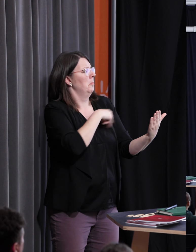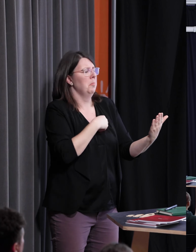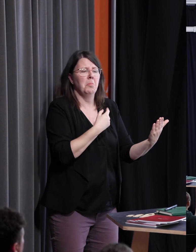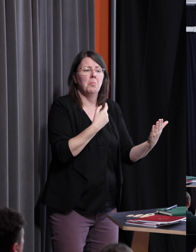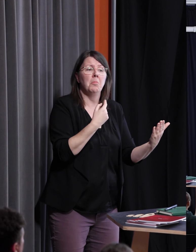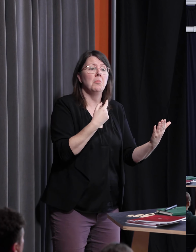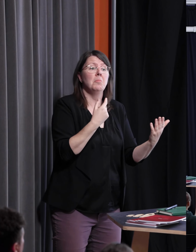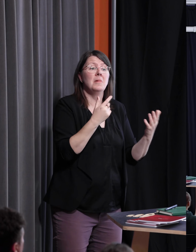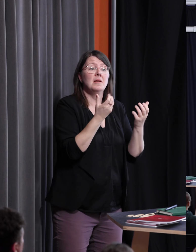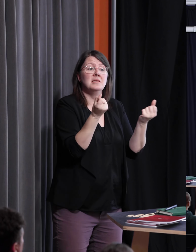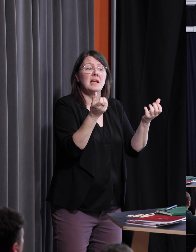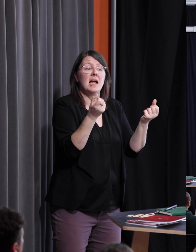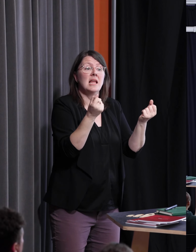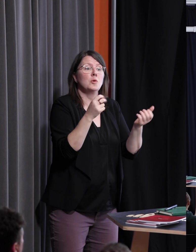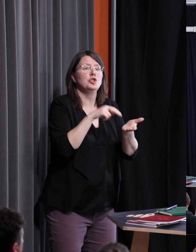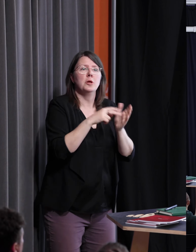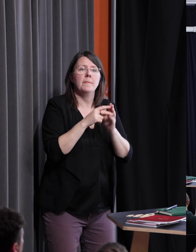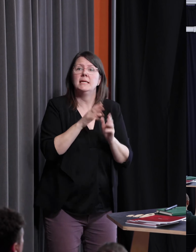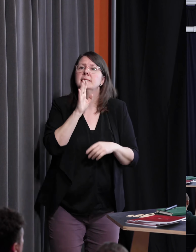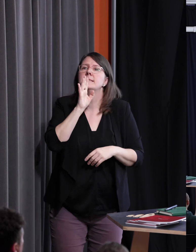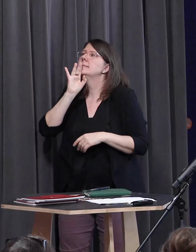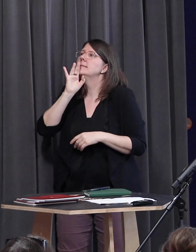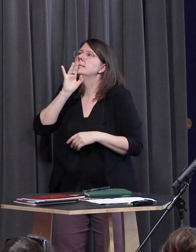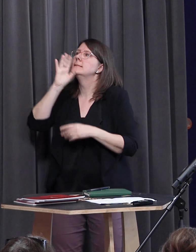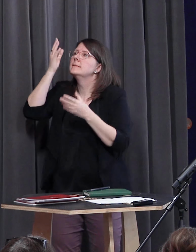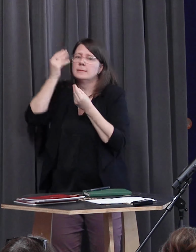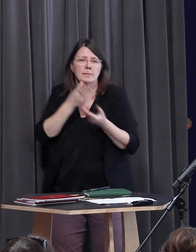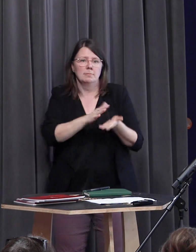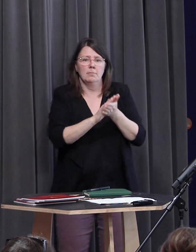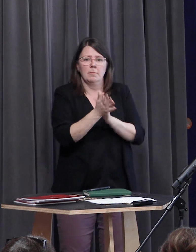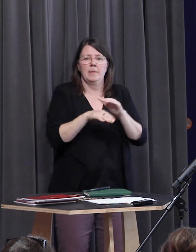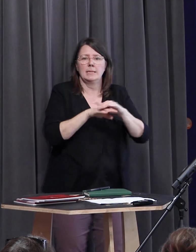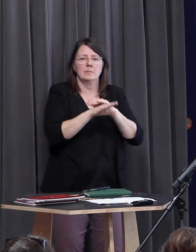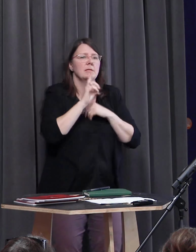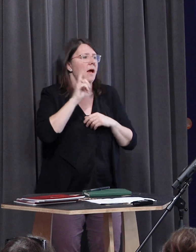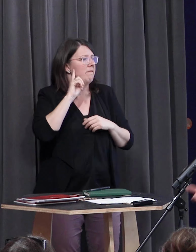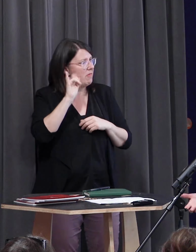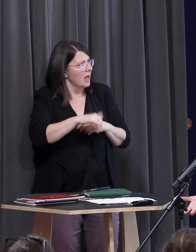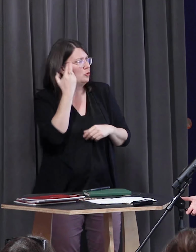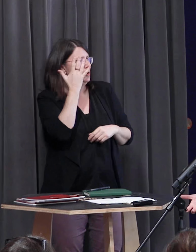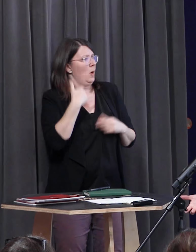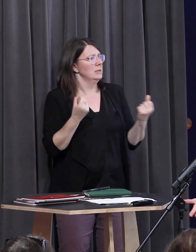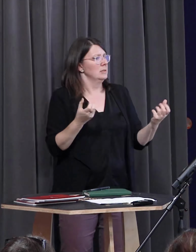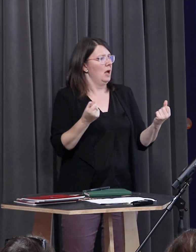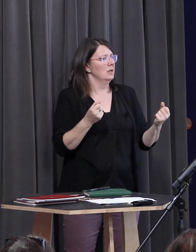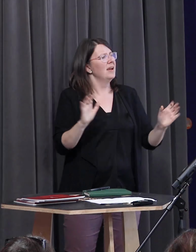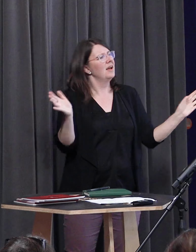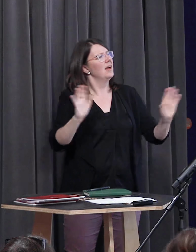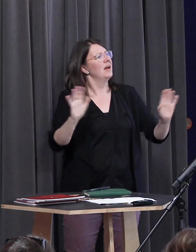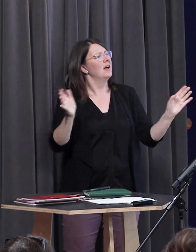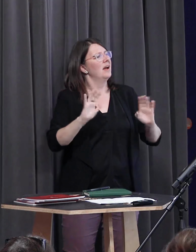allows spoken language to be accessible to deaf people. But that's not what this is. Sign languages are